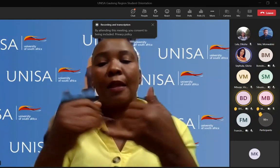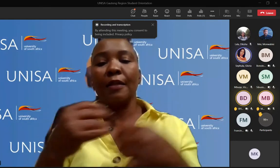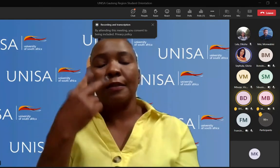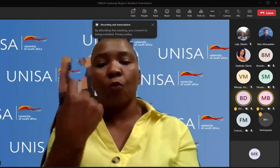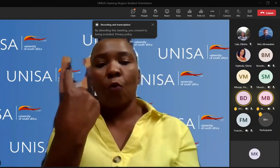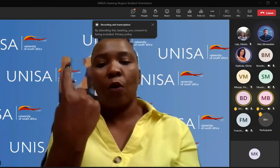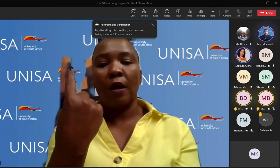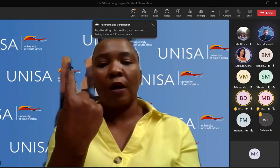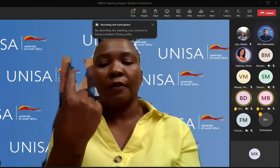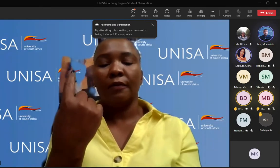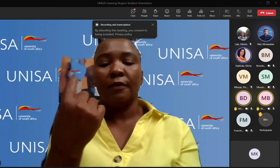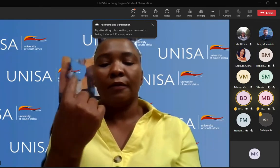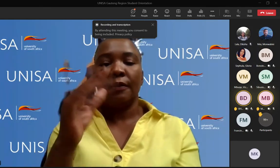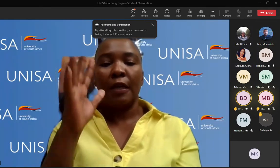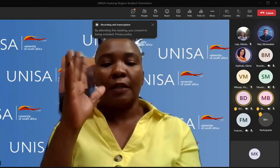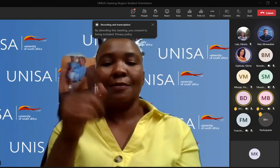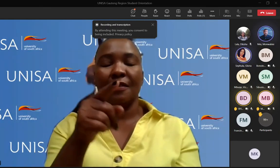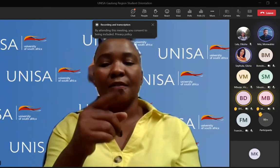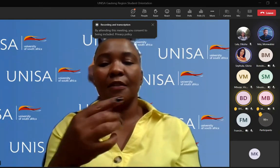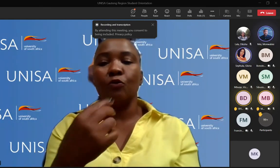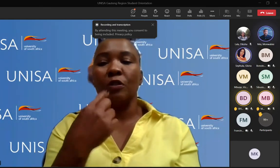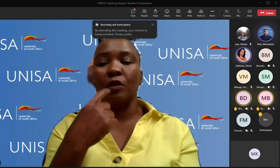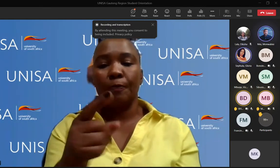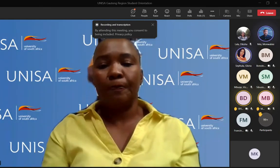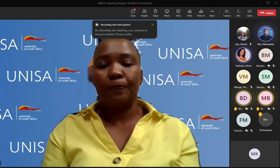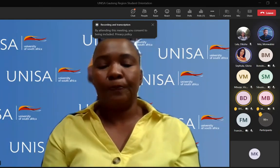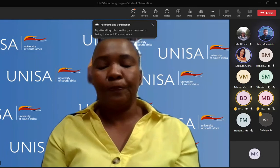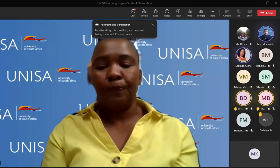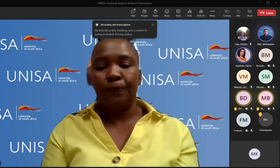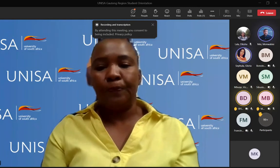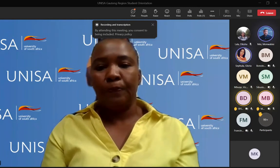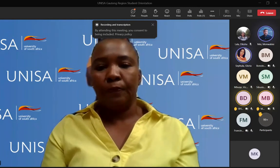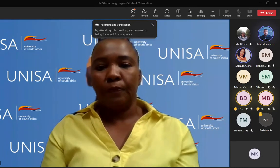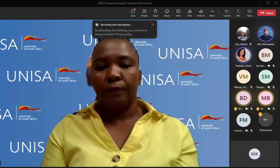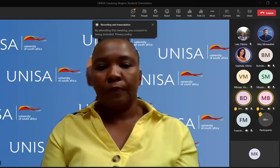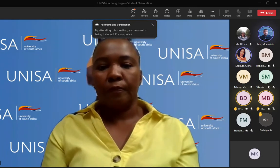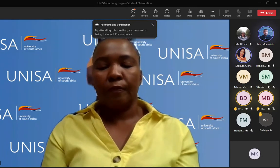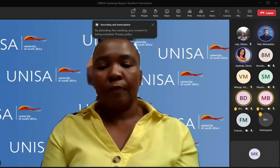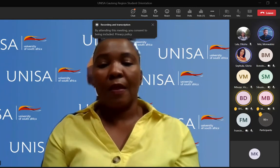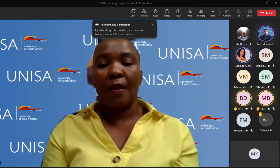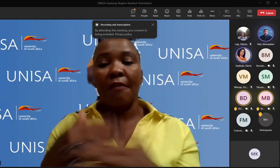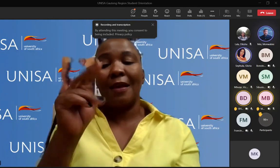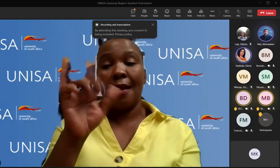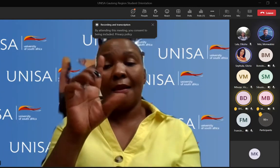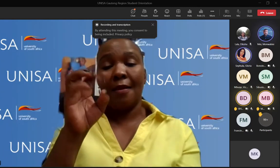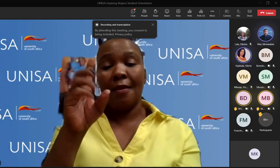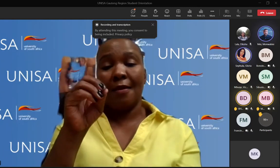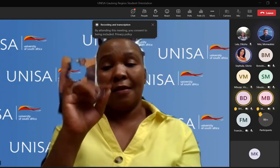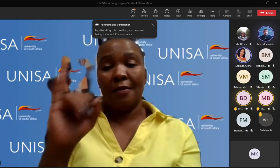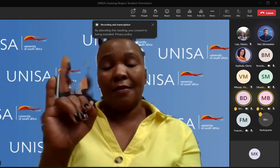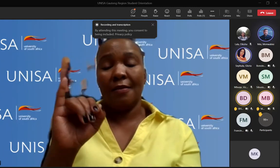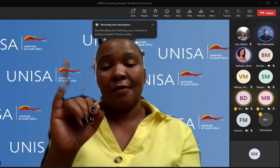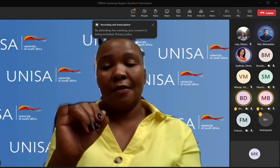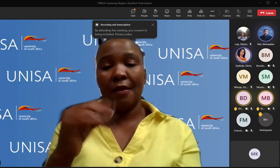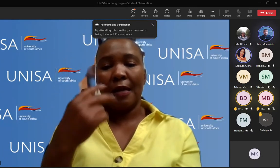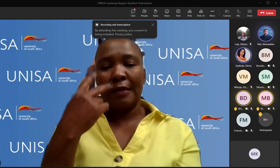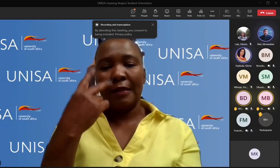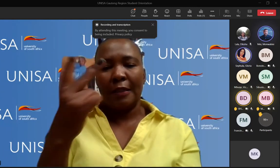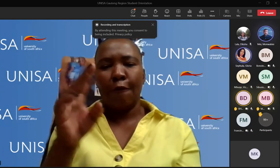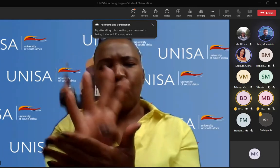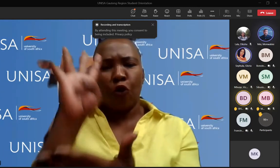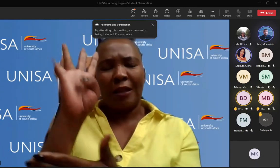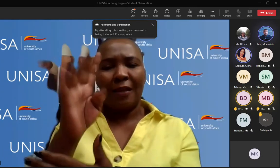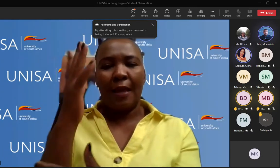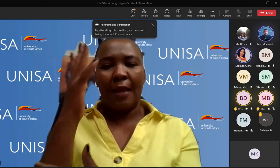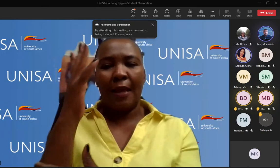have a few questions that need your response thank you okay okay afternoon okay I see like I have 14 Hands